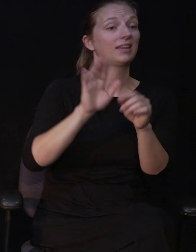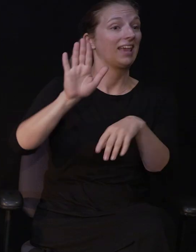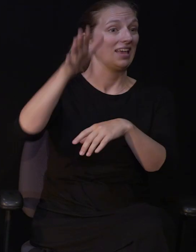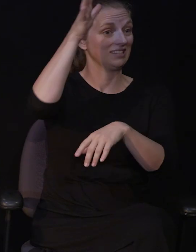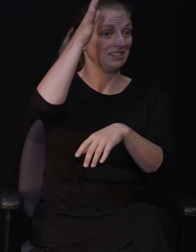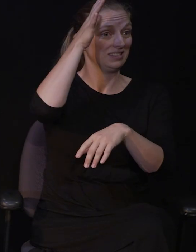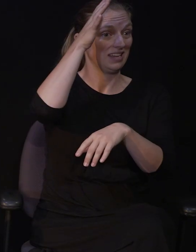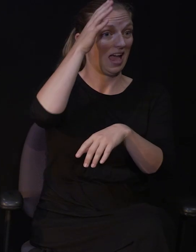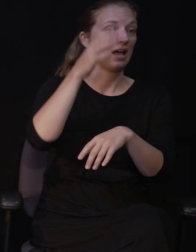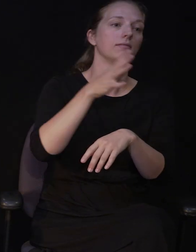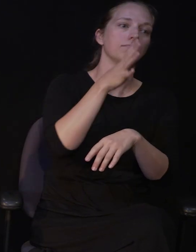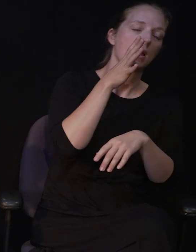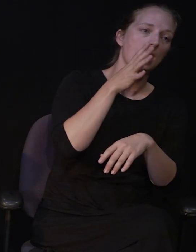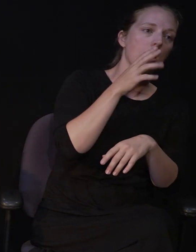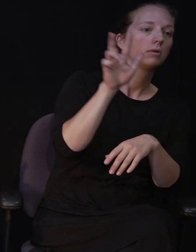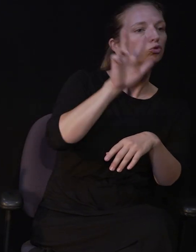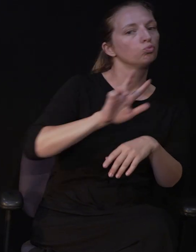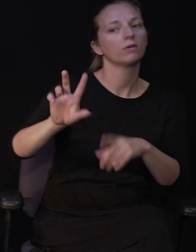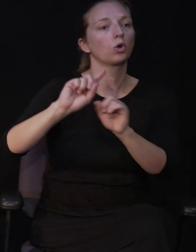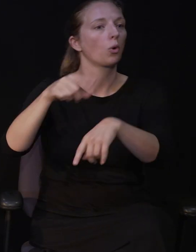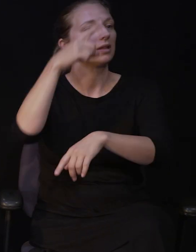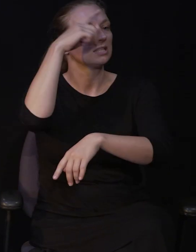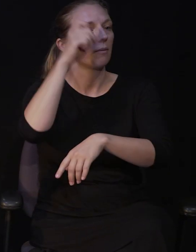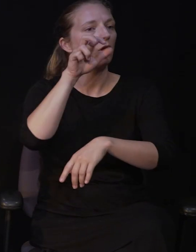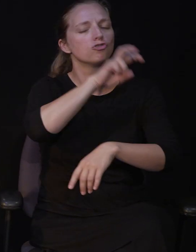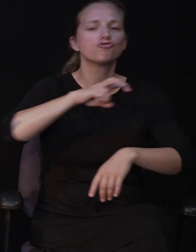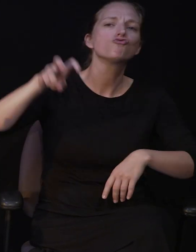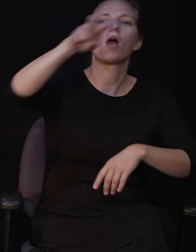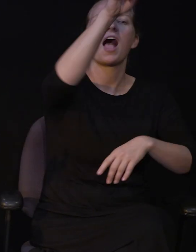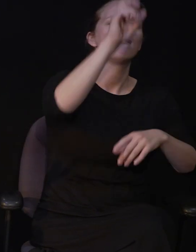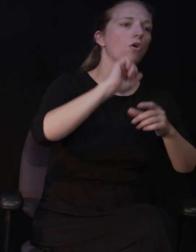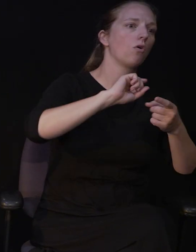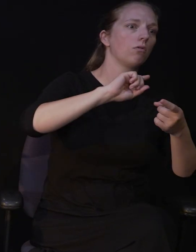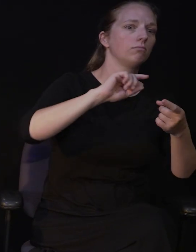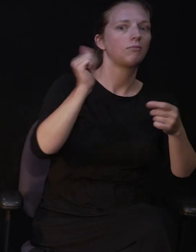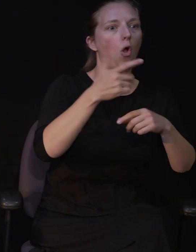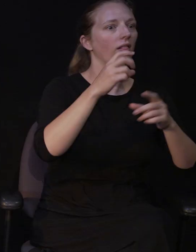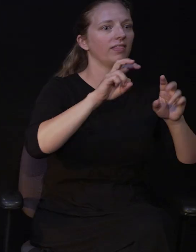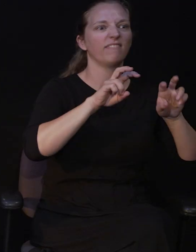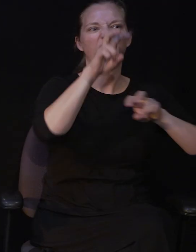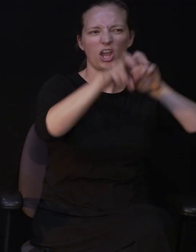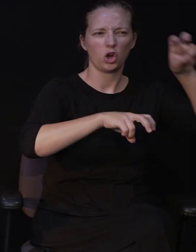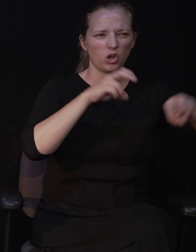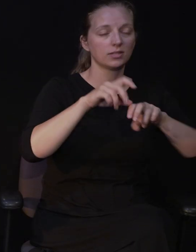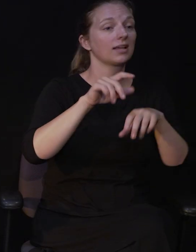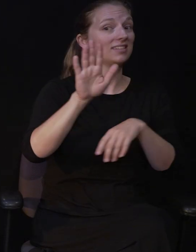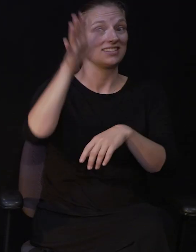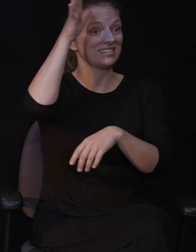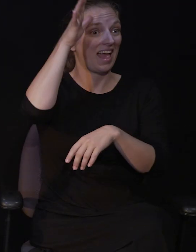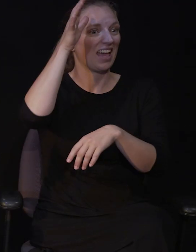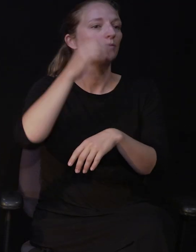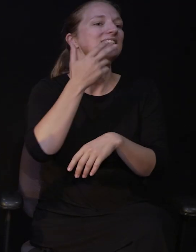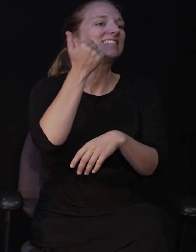and Tommy, and they would go for the summer and travel around to all the little fairs because Tex Ritter was a singer.